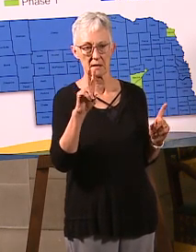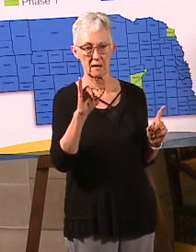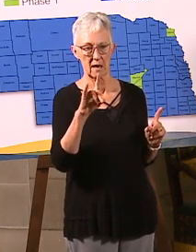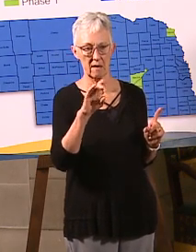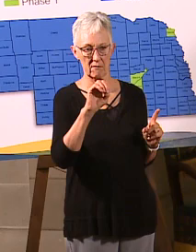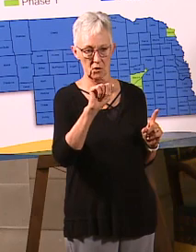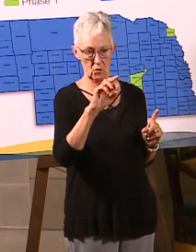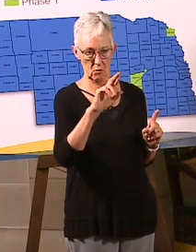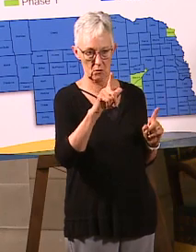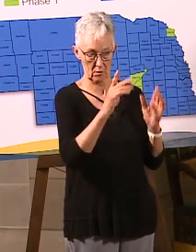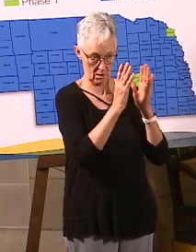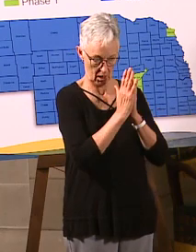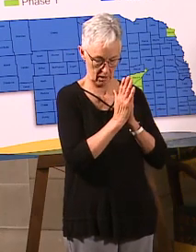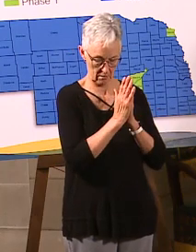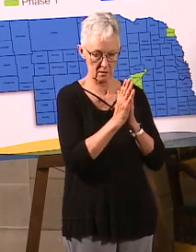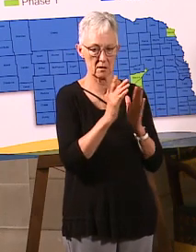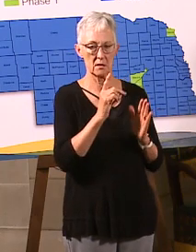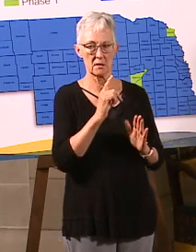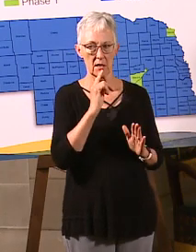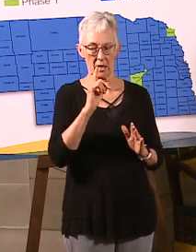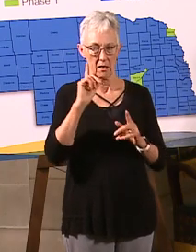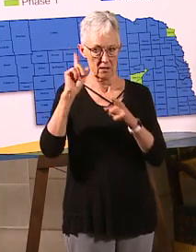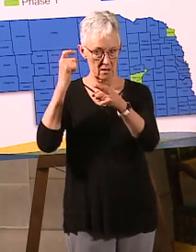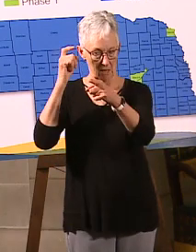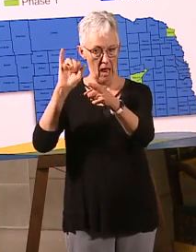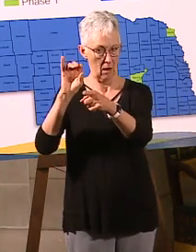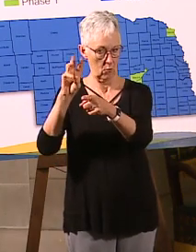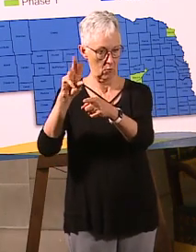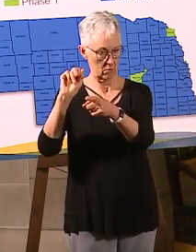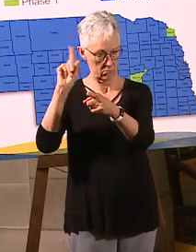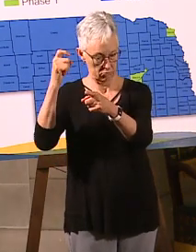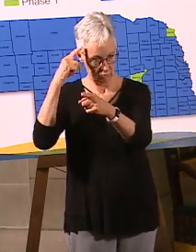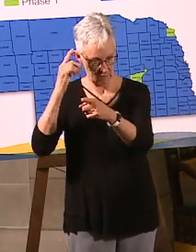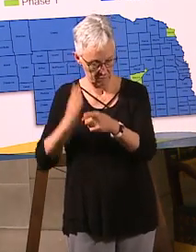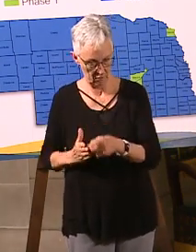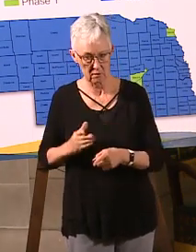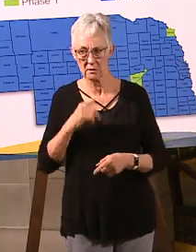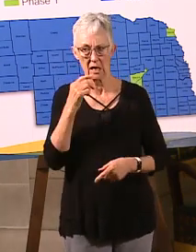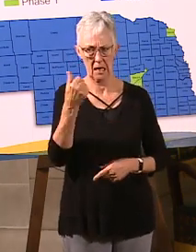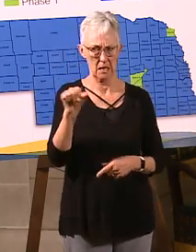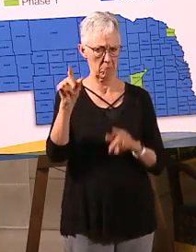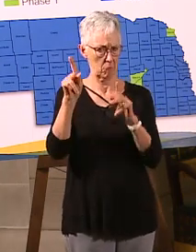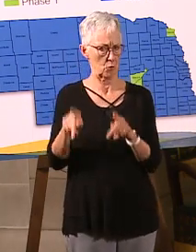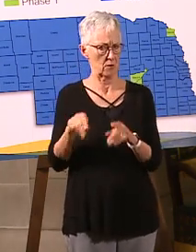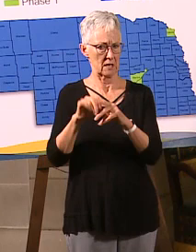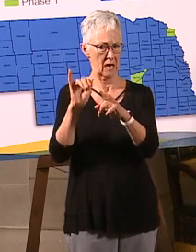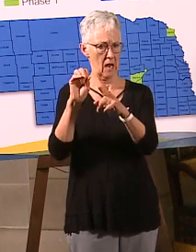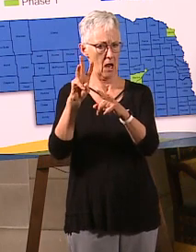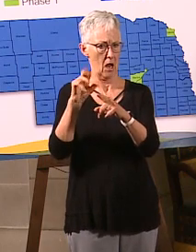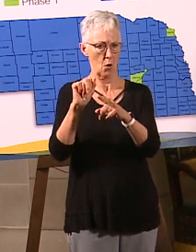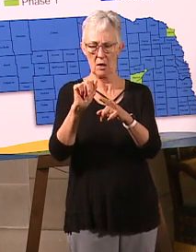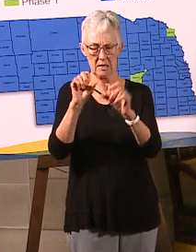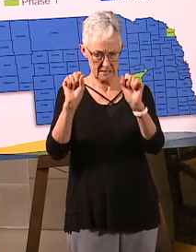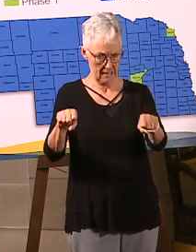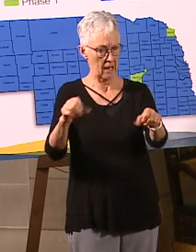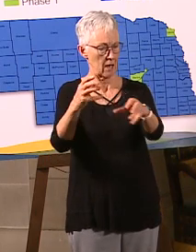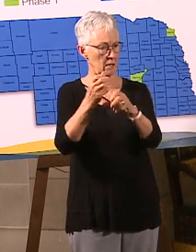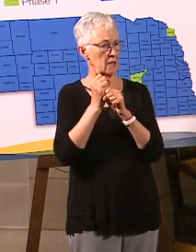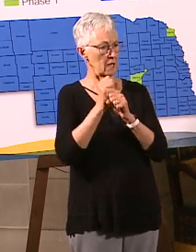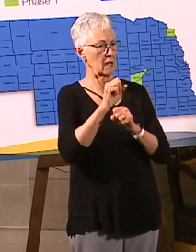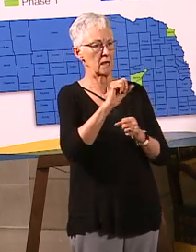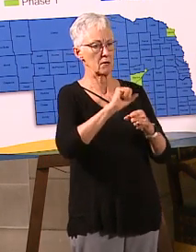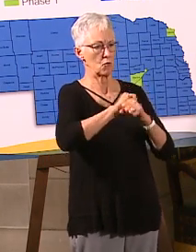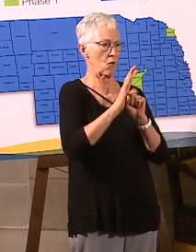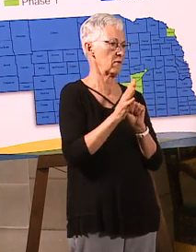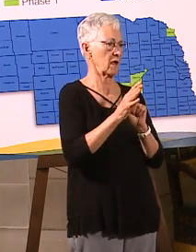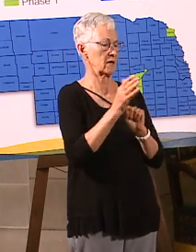asks about Governor Reynolds' statement that anybody in Iowa should be able to get a test if they want one, and how